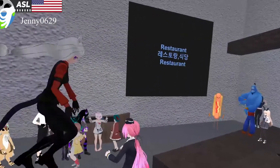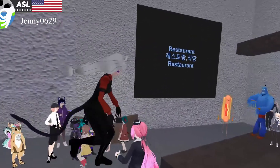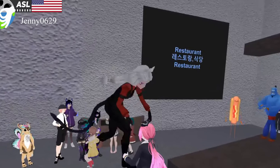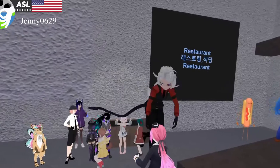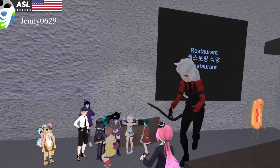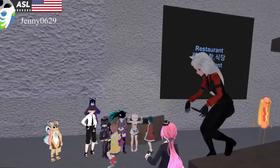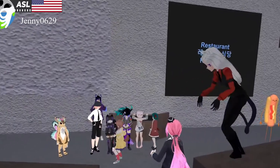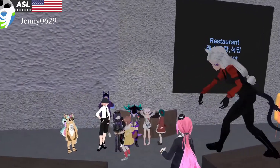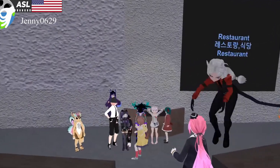Make sure everyone's in there.